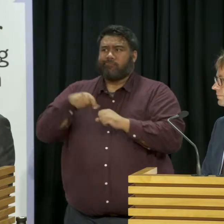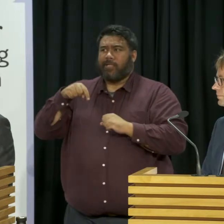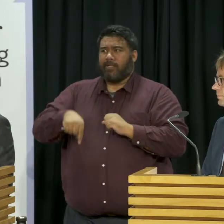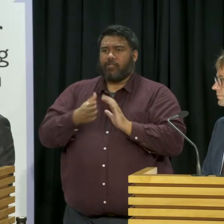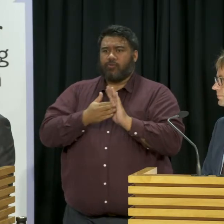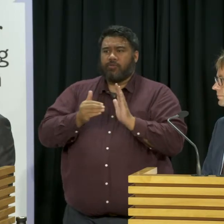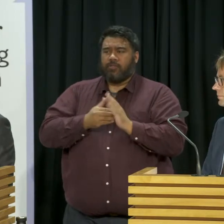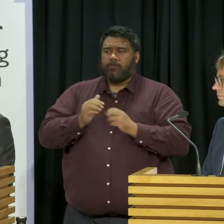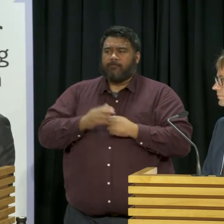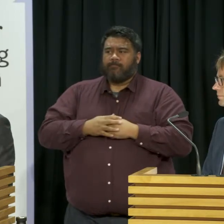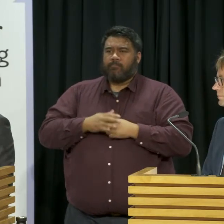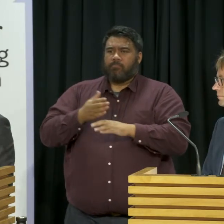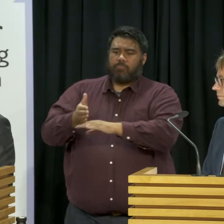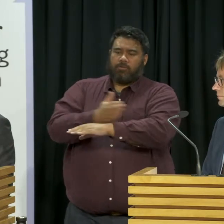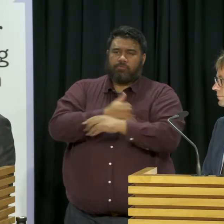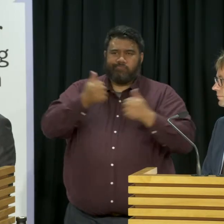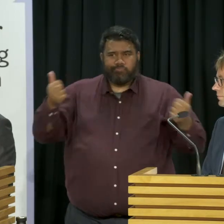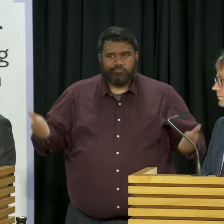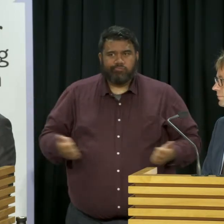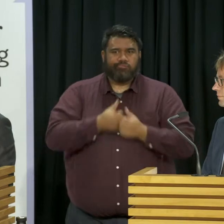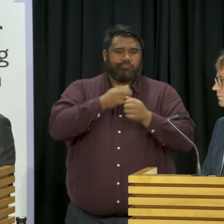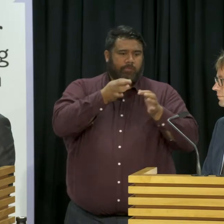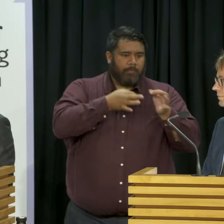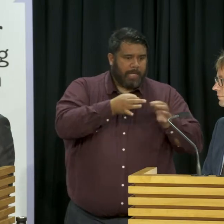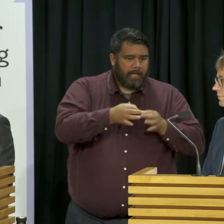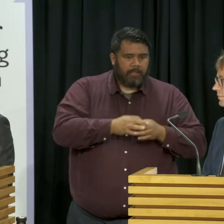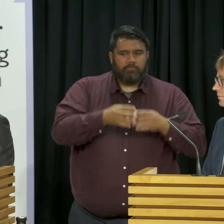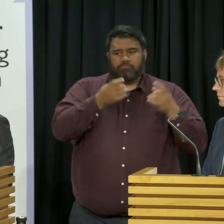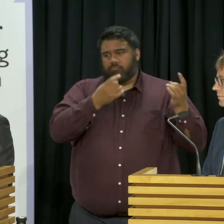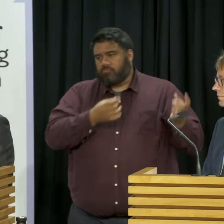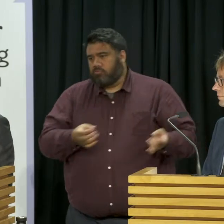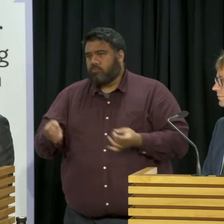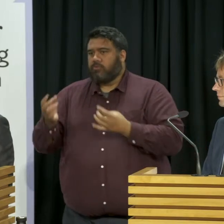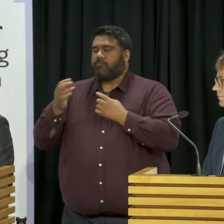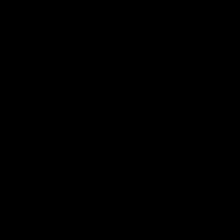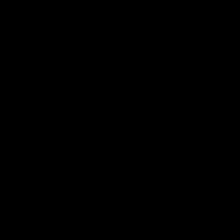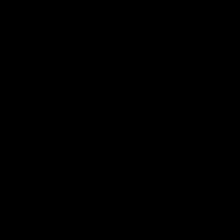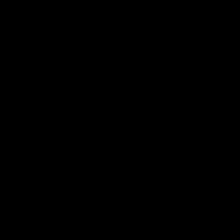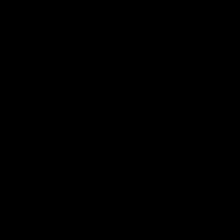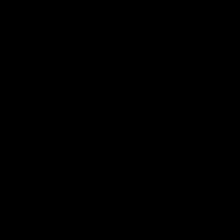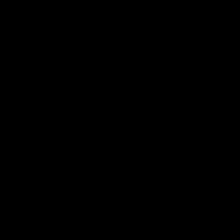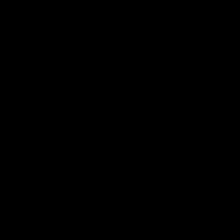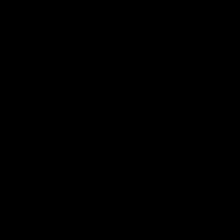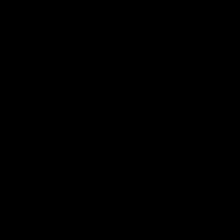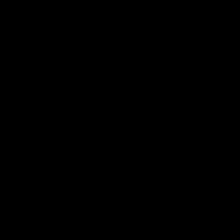planning, a lot of preparation. Yes, it's